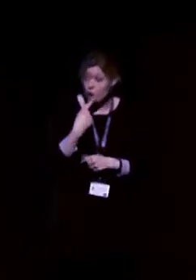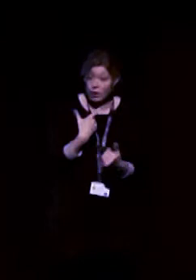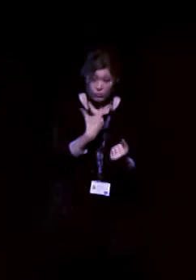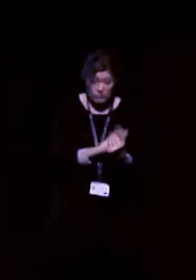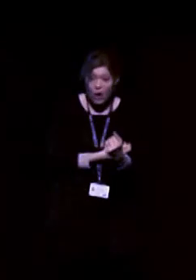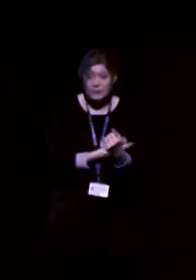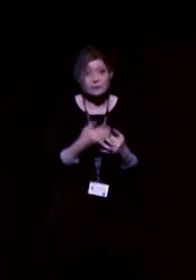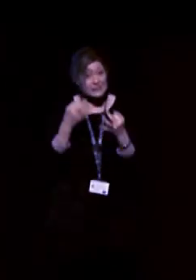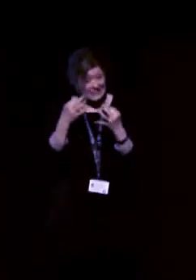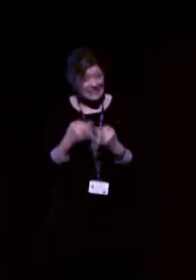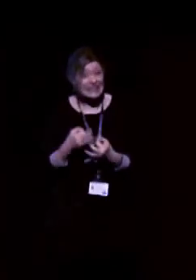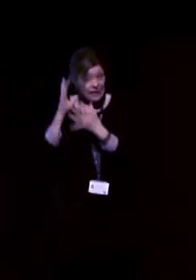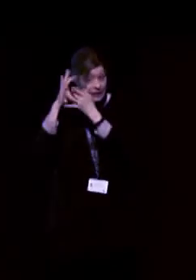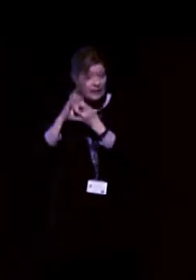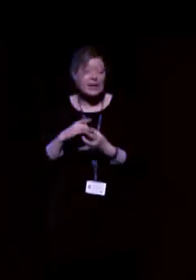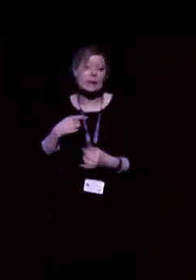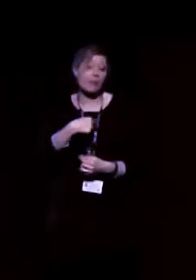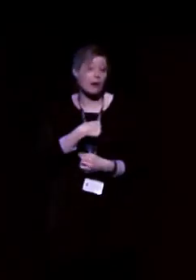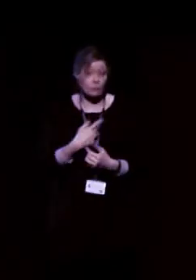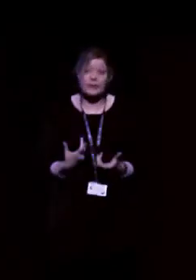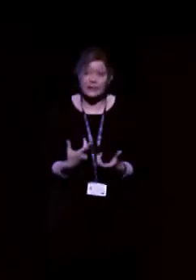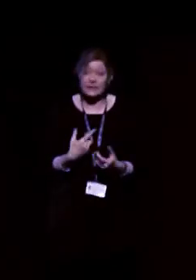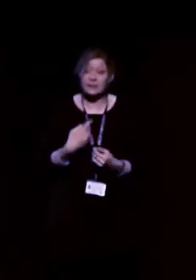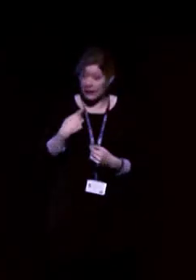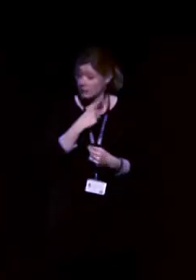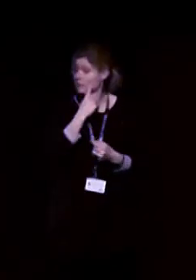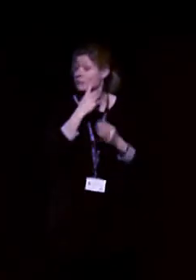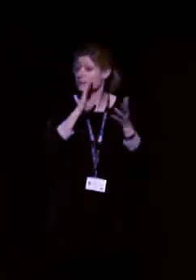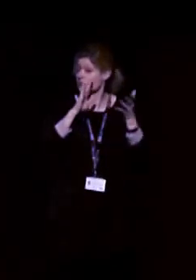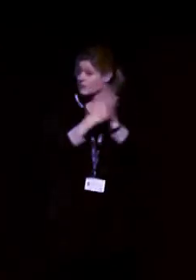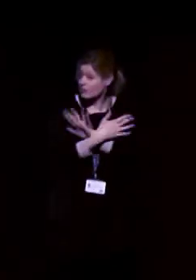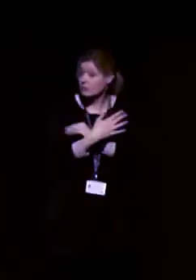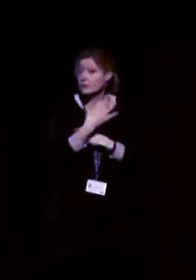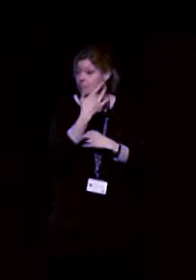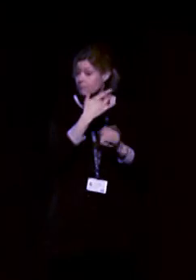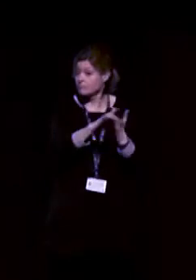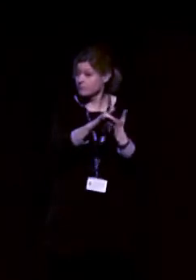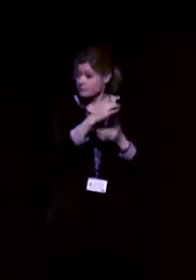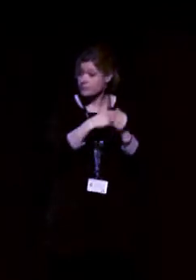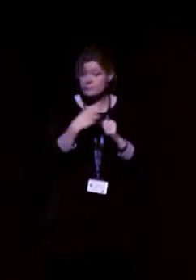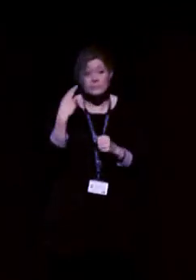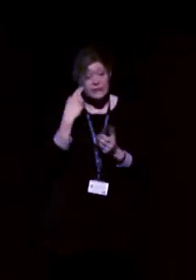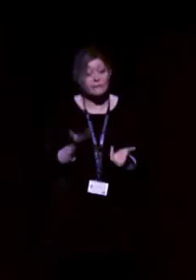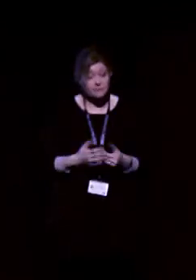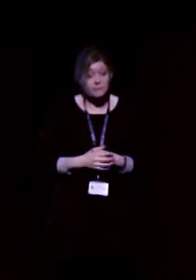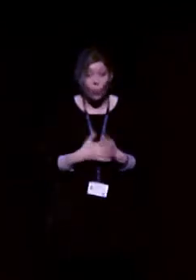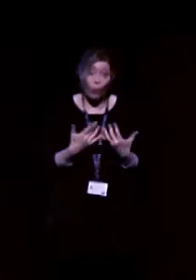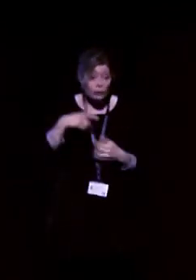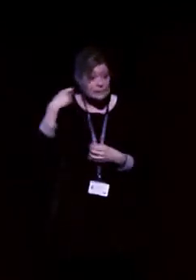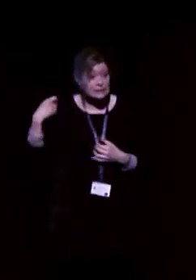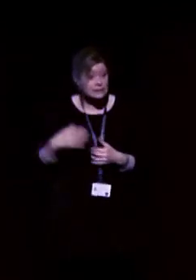particularly chemotherapeutic agents, can also kill hair cells and have a net effect of causing hearing loss and subsequent